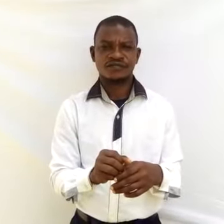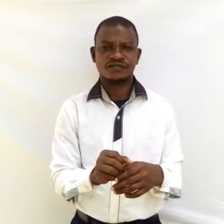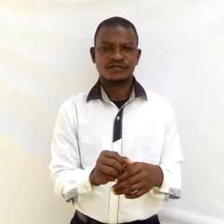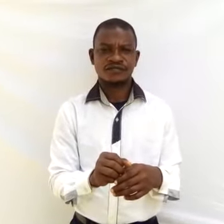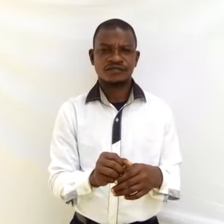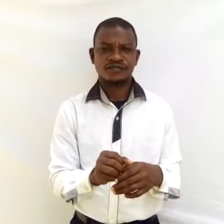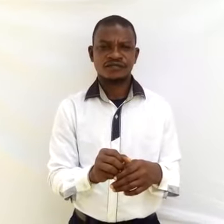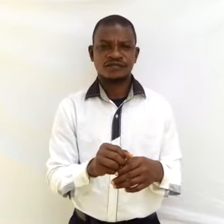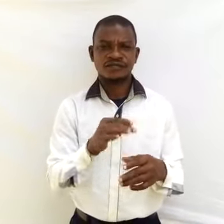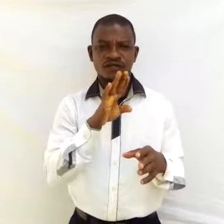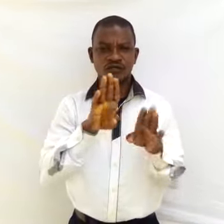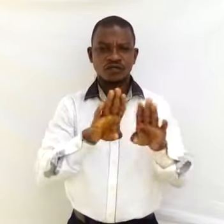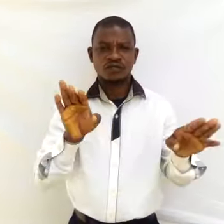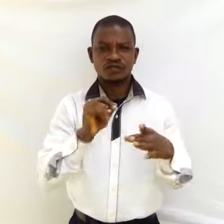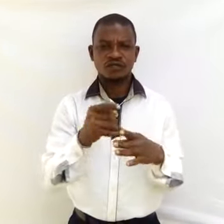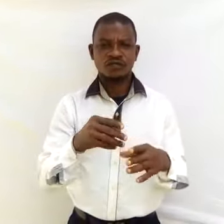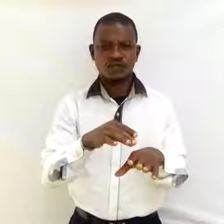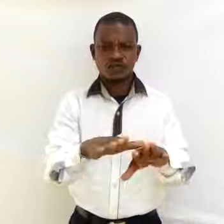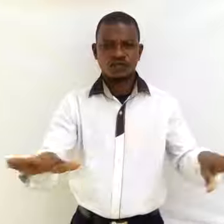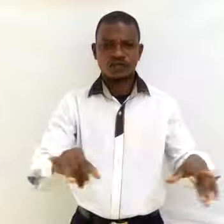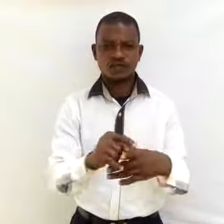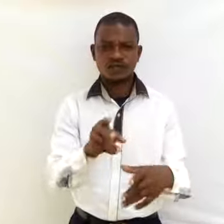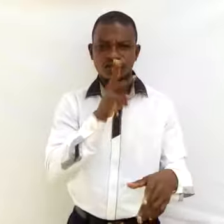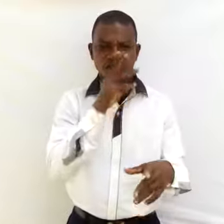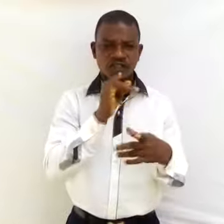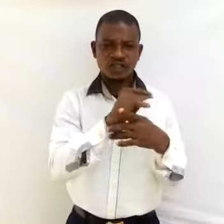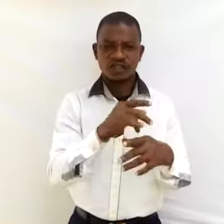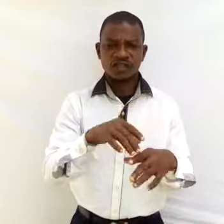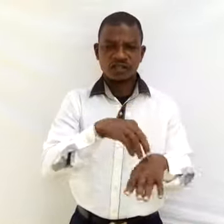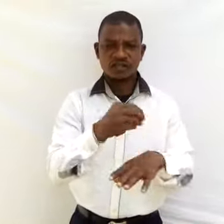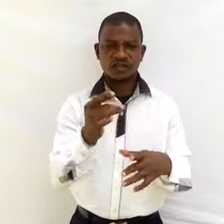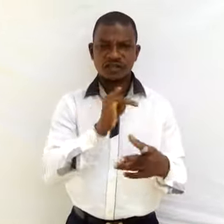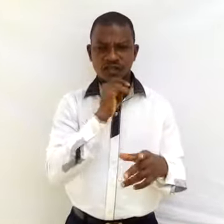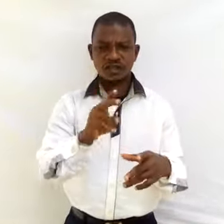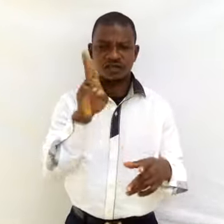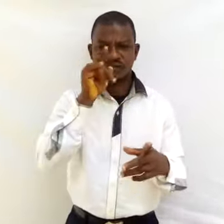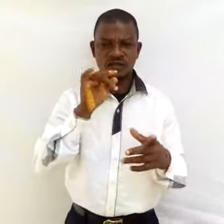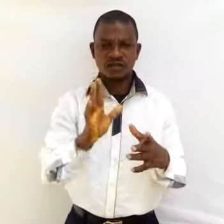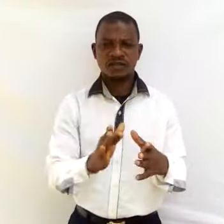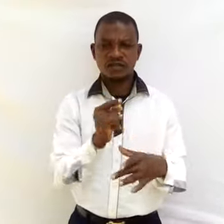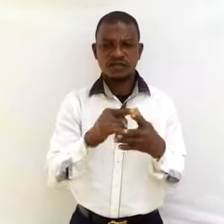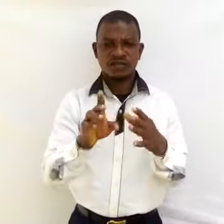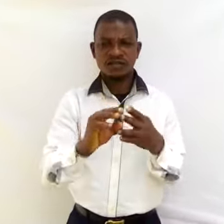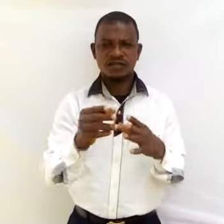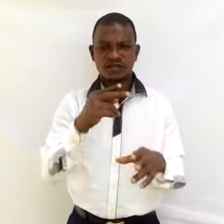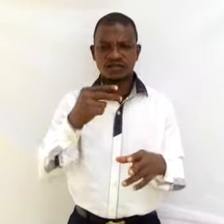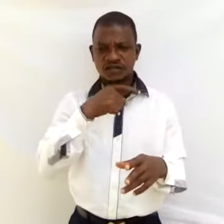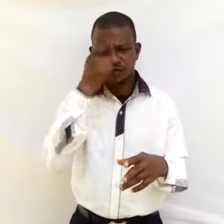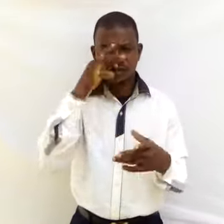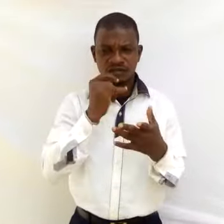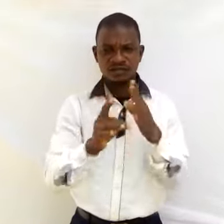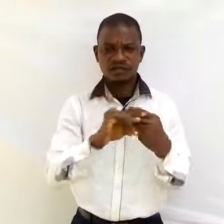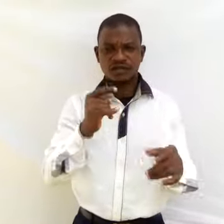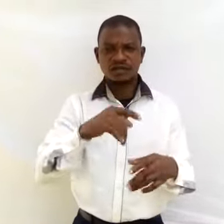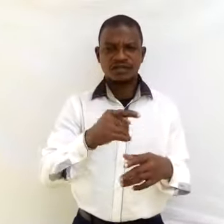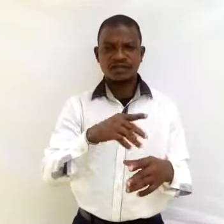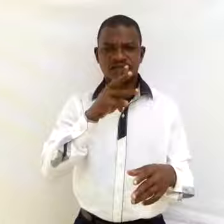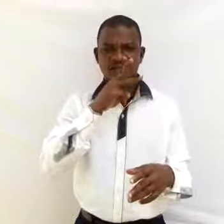Open surface water and land are usually heated by the sun. This leads